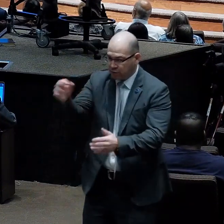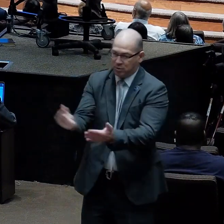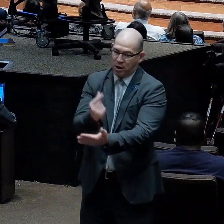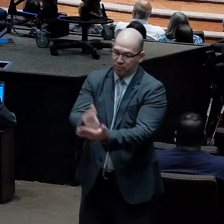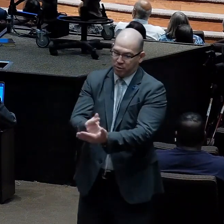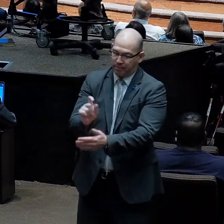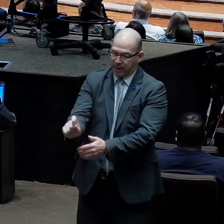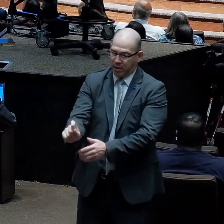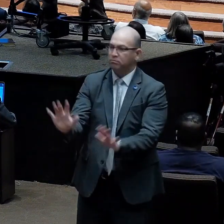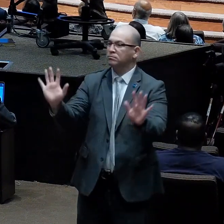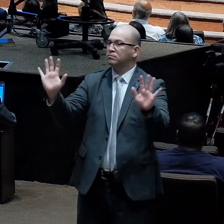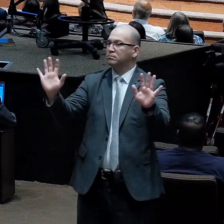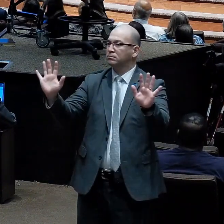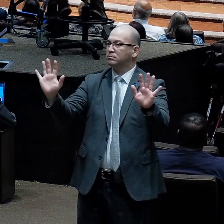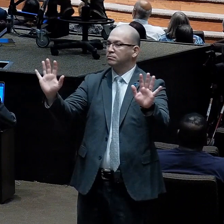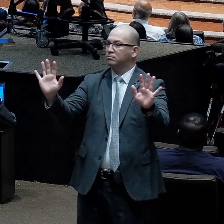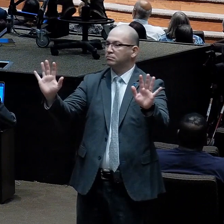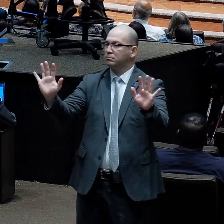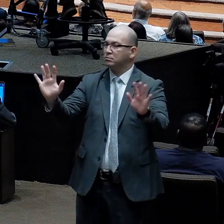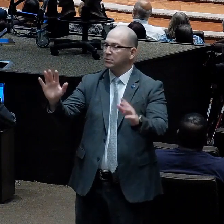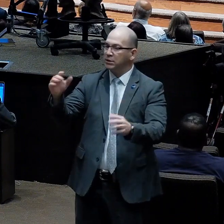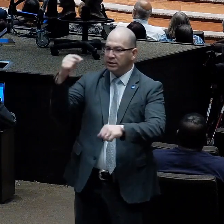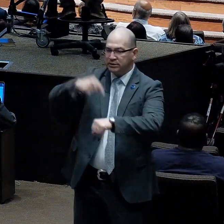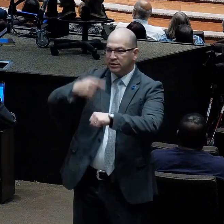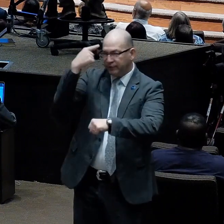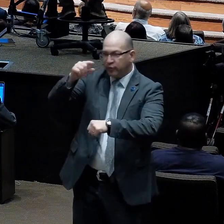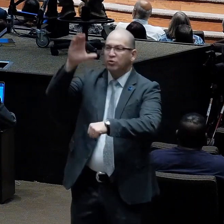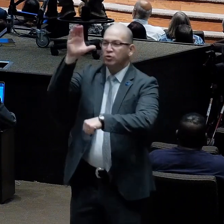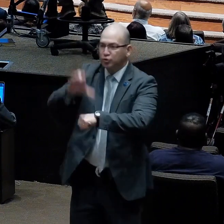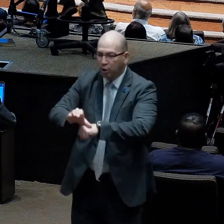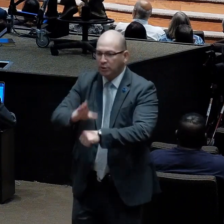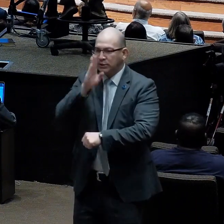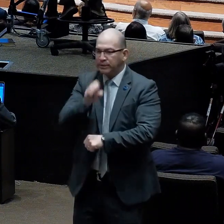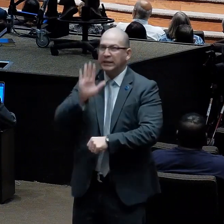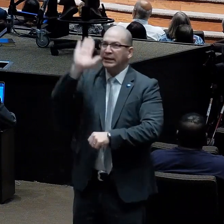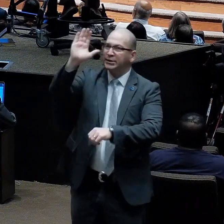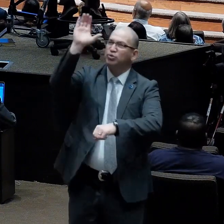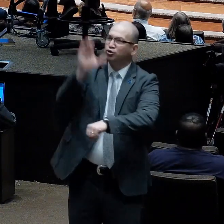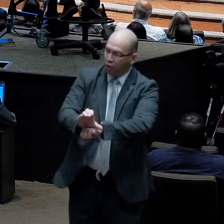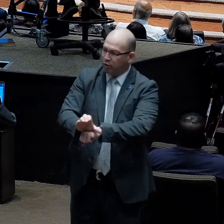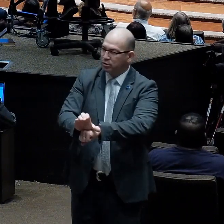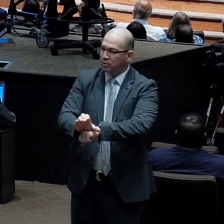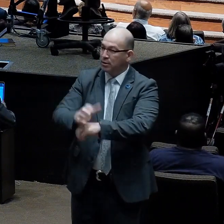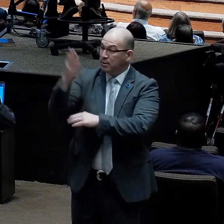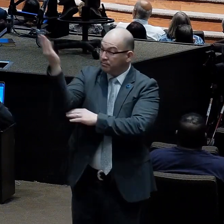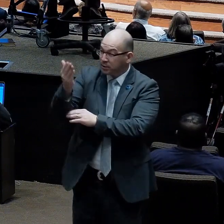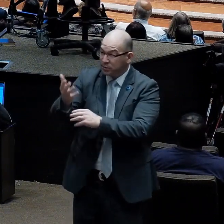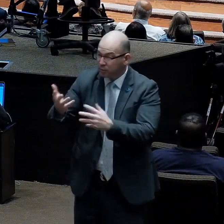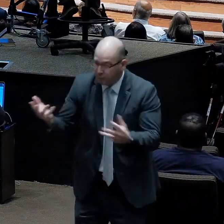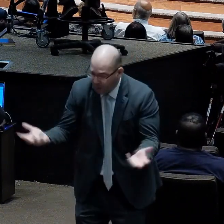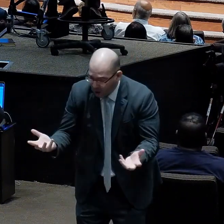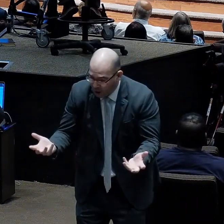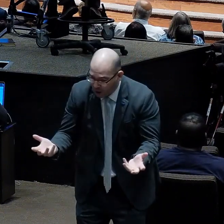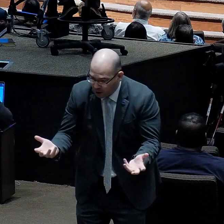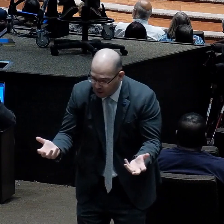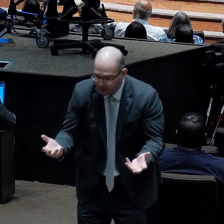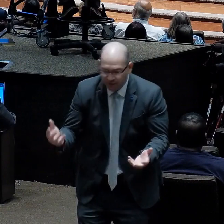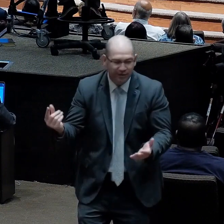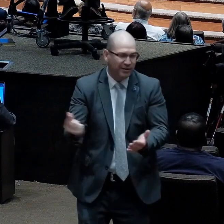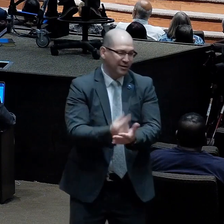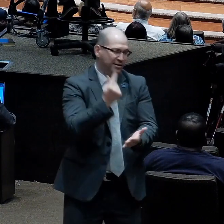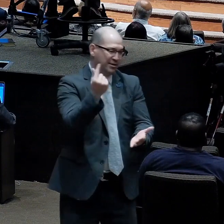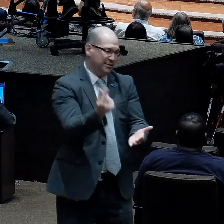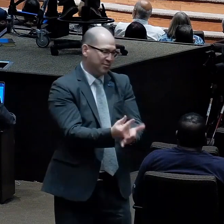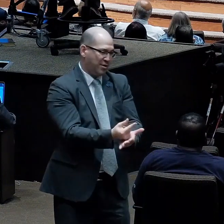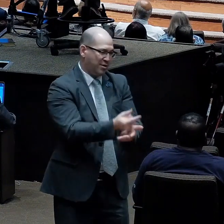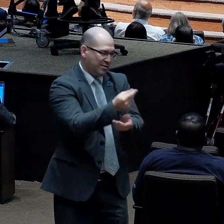It's time for the church to be the church. And our message of reconciliation is the gospel of Jesus